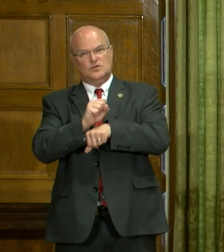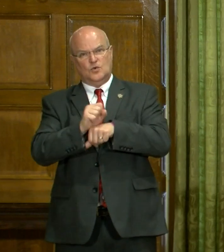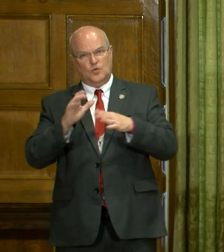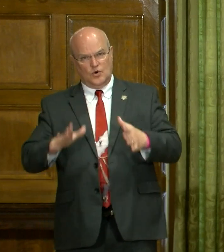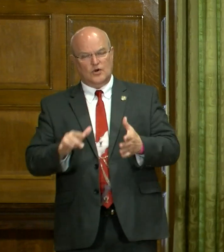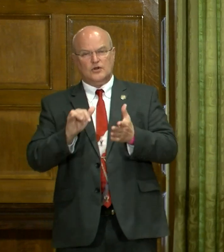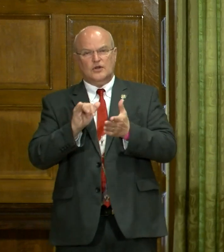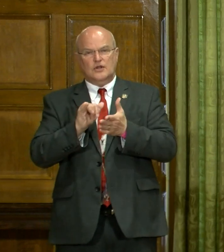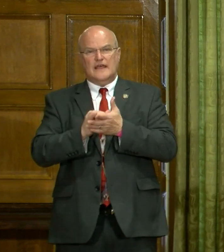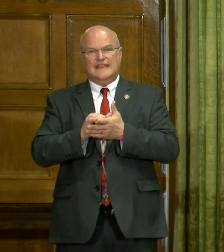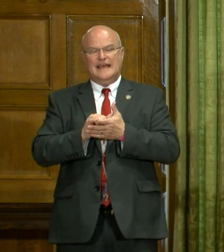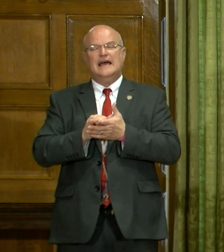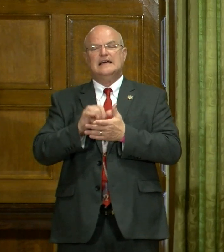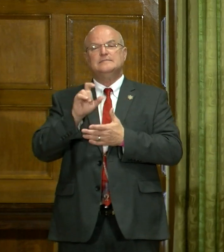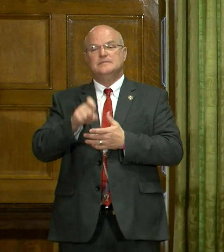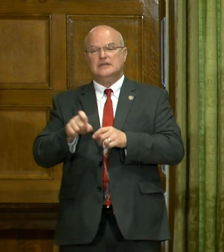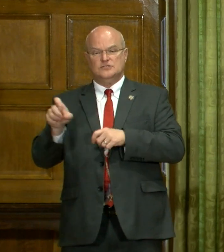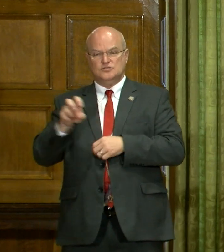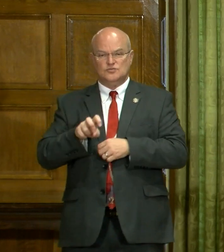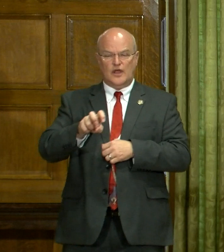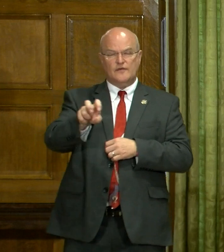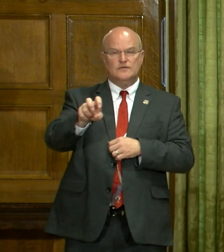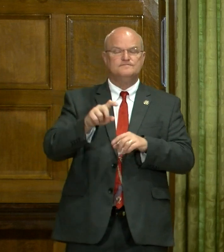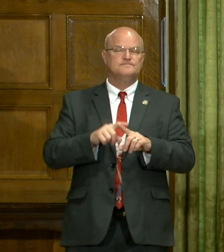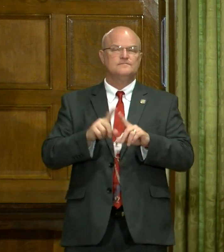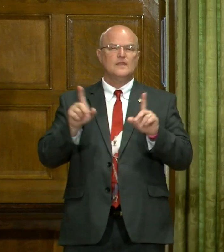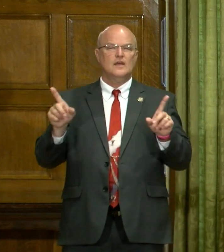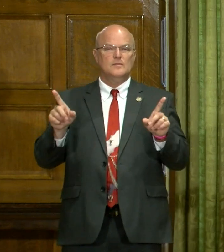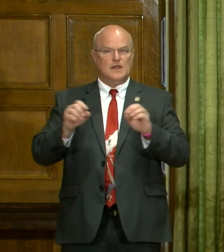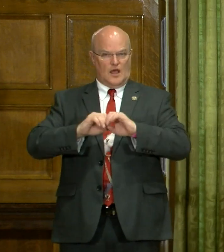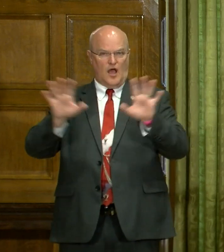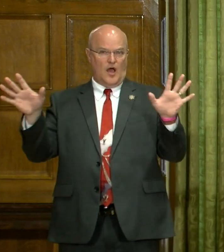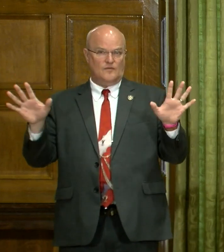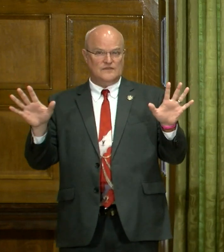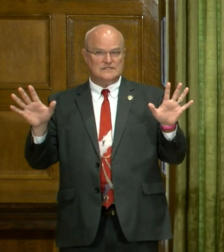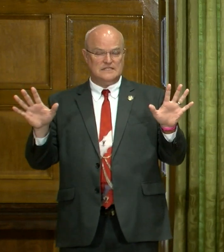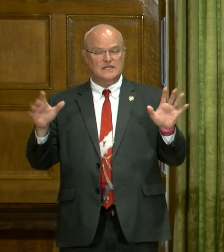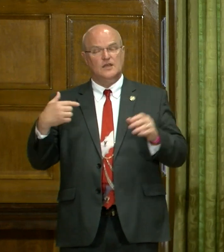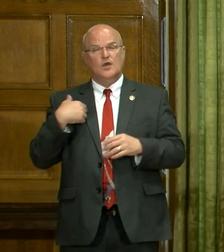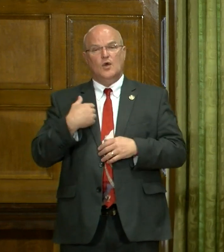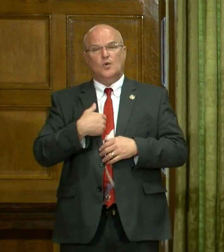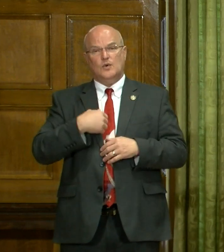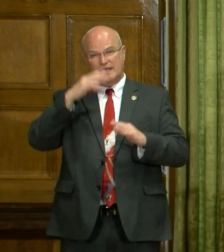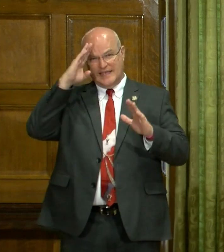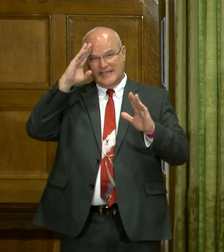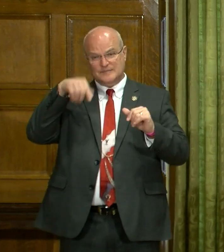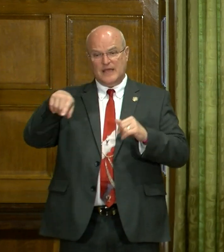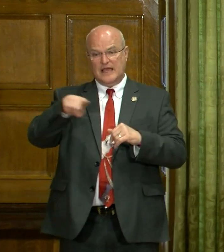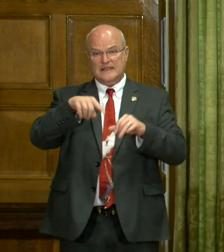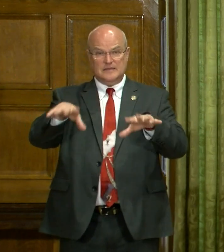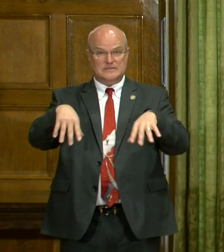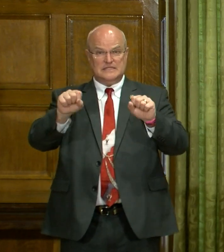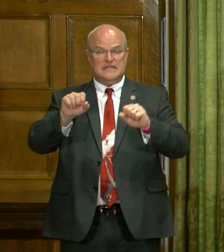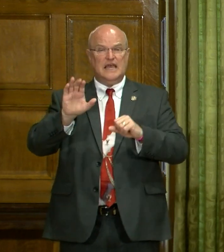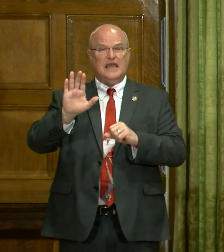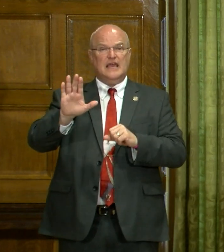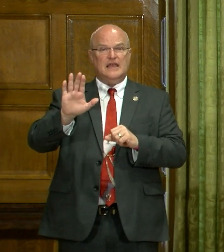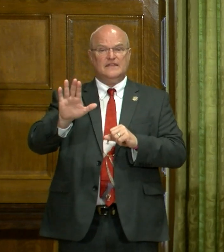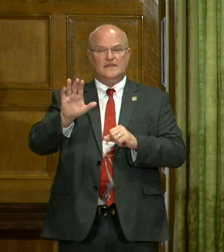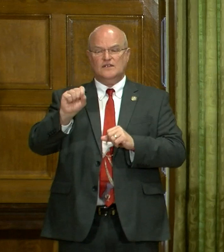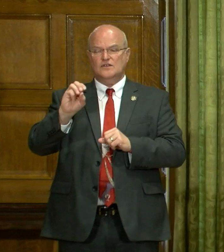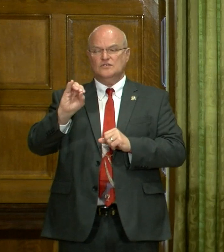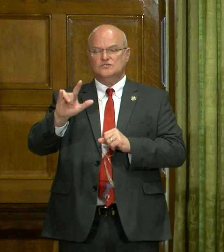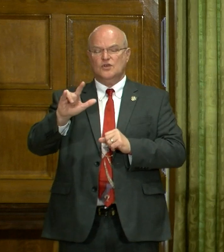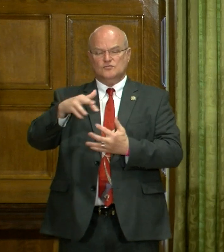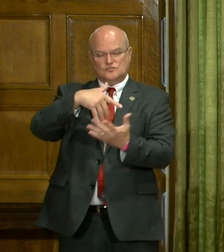workers that need to travel. But obviously, we expect them to take their